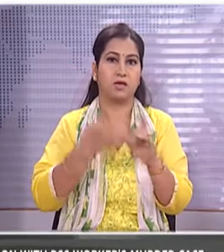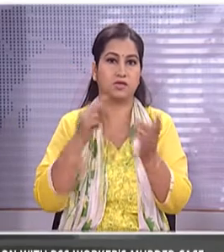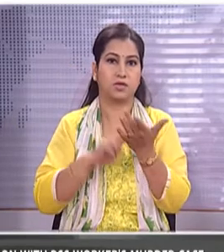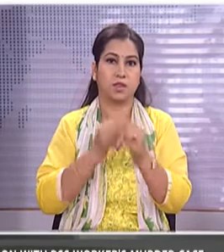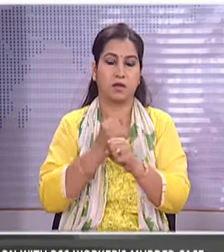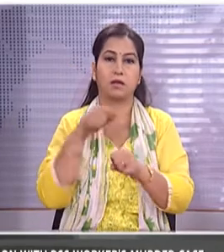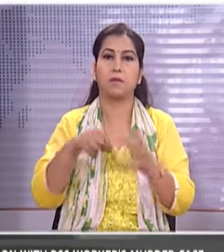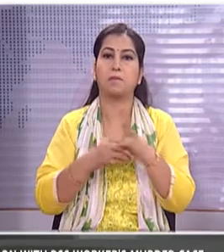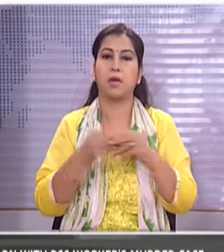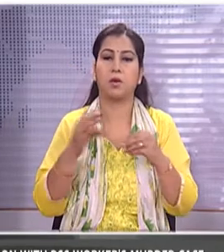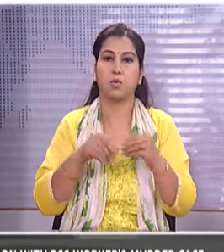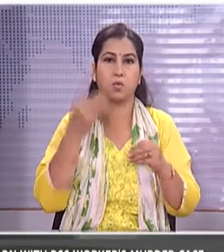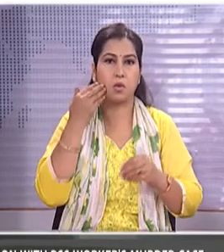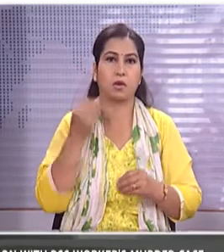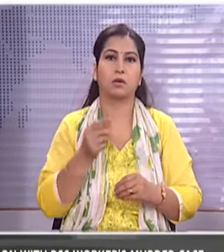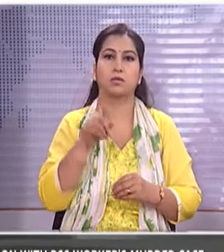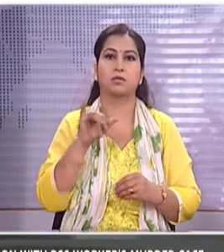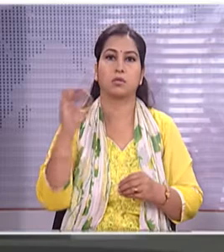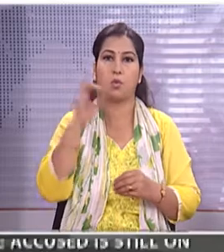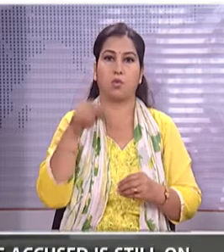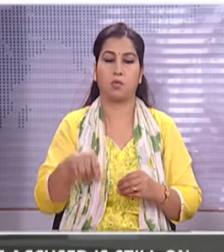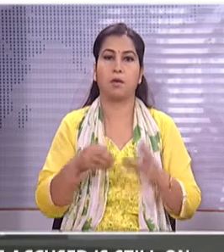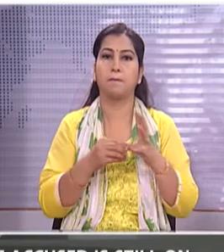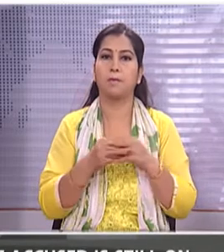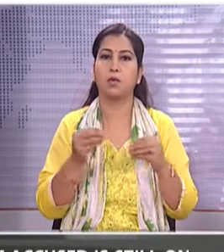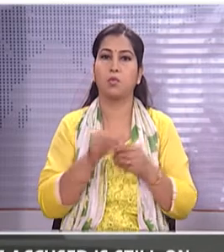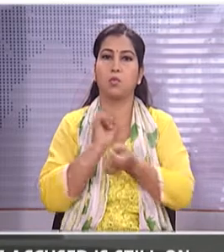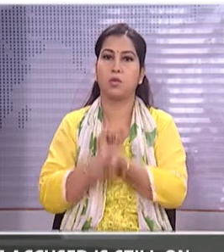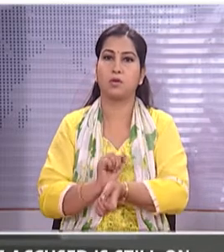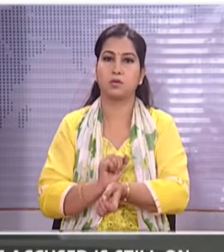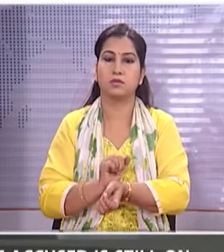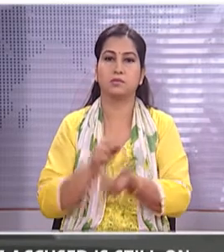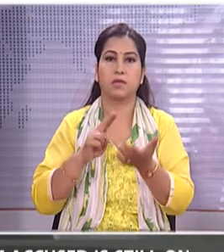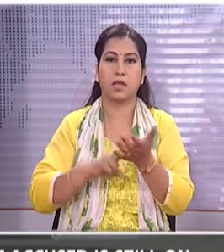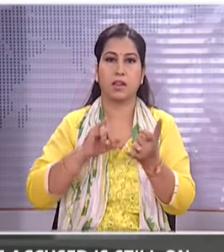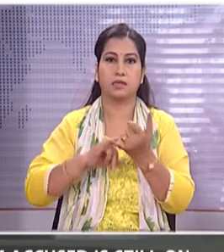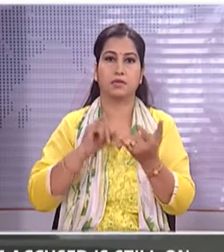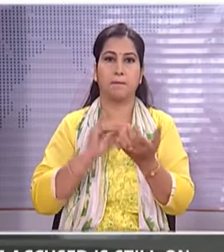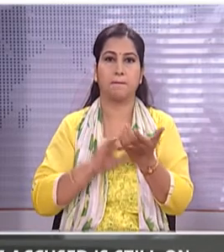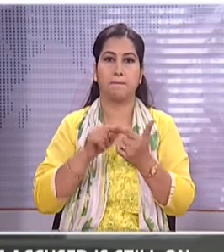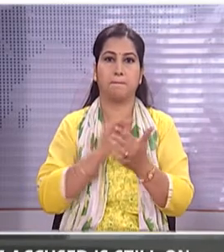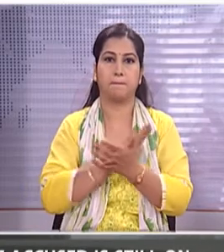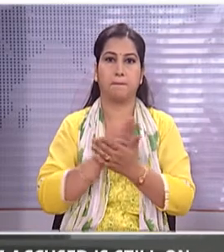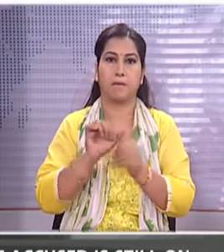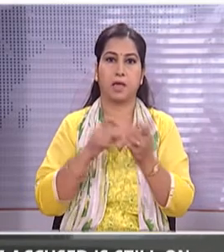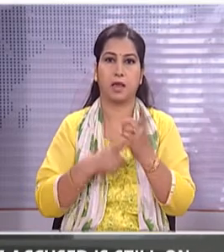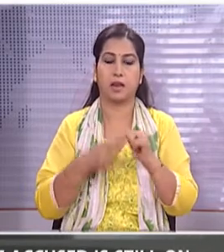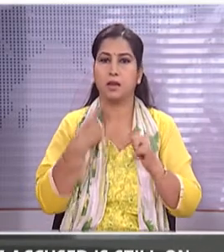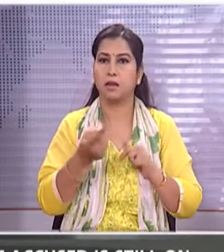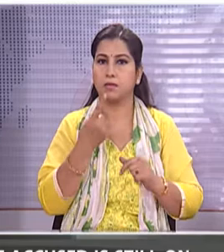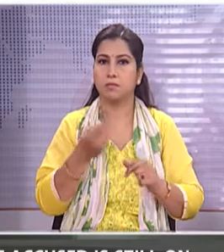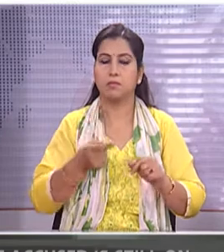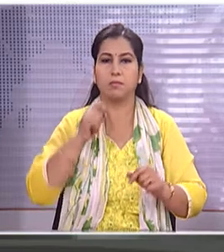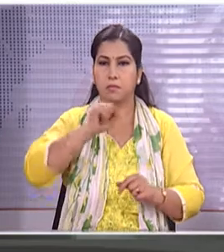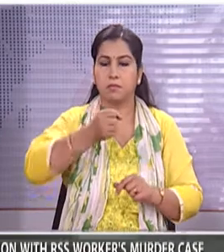of Bengaluru on 16th of October. Bangalore Police Commissioner N.S. Megharik told media persons that